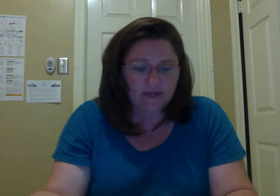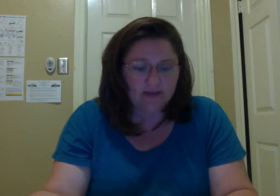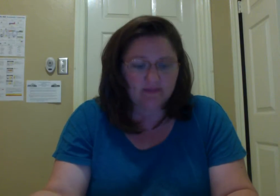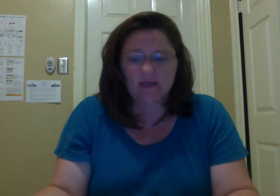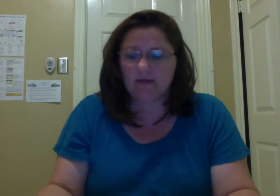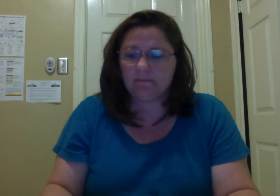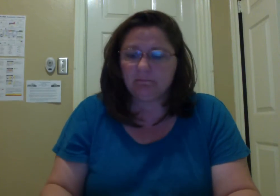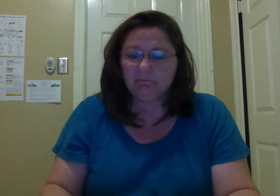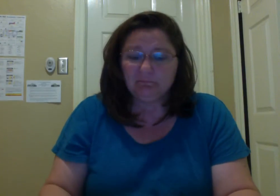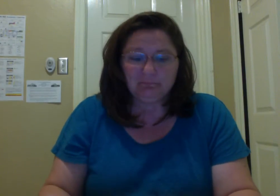I think.